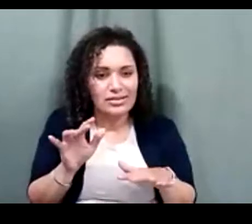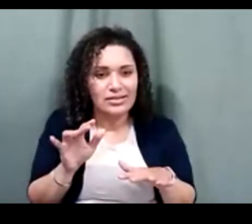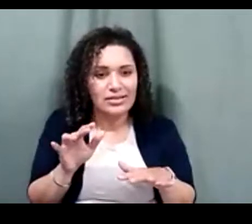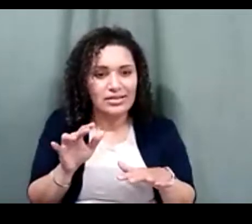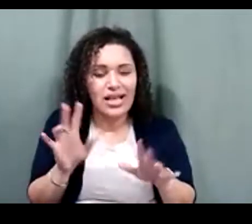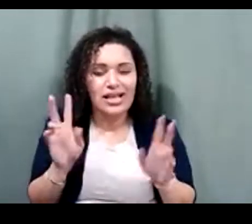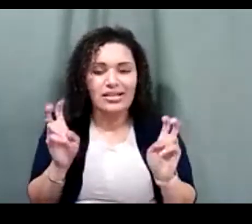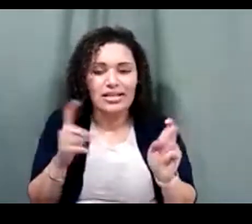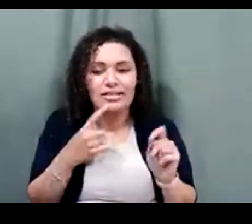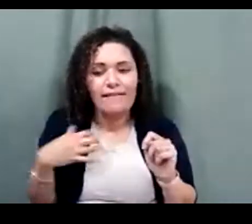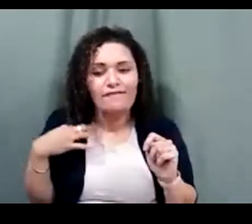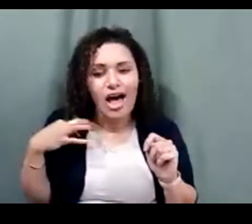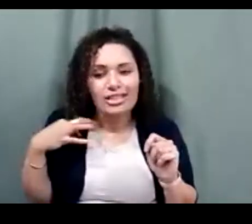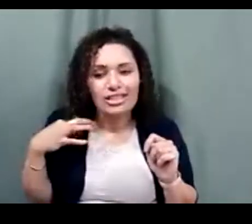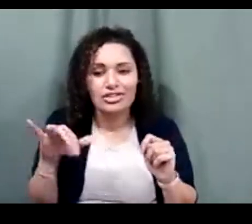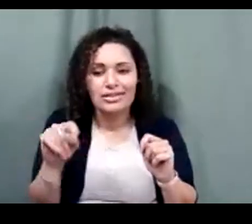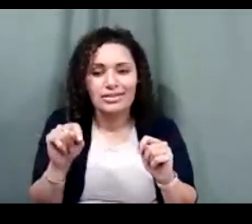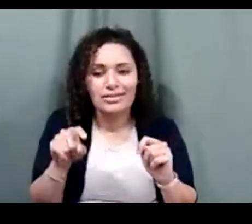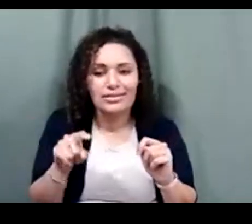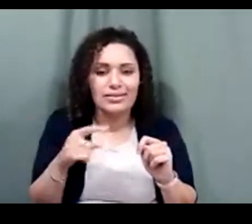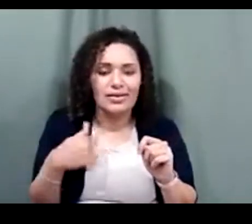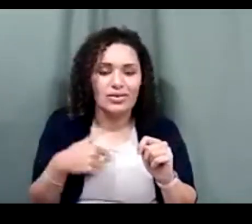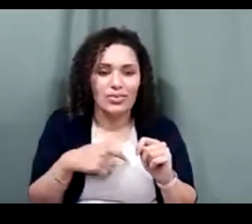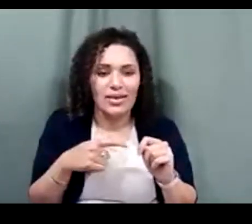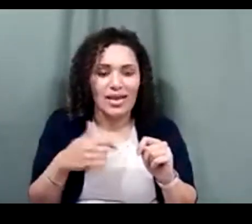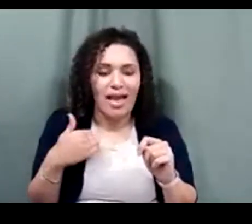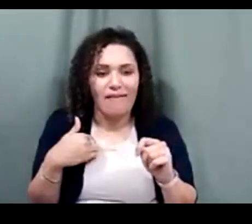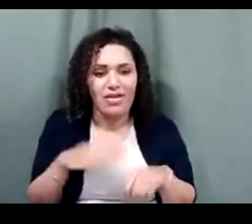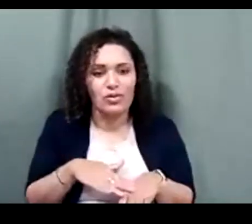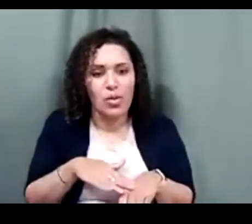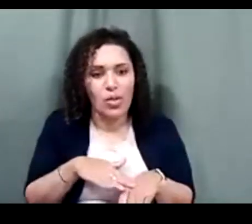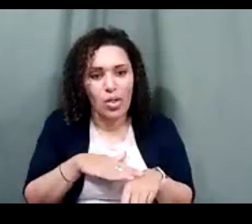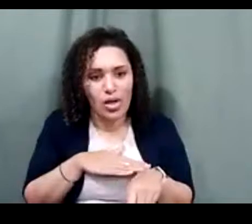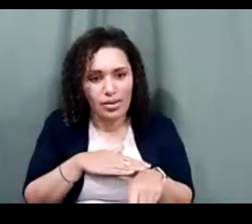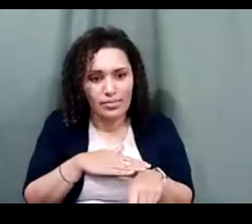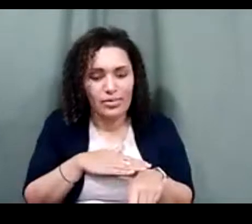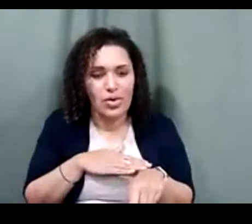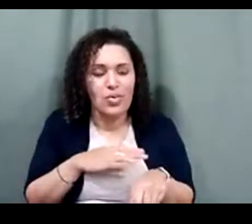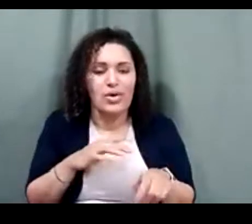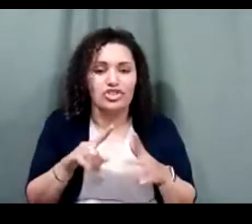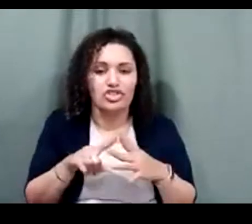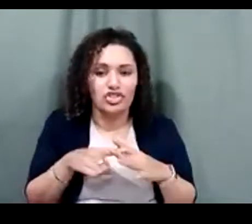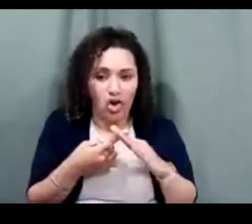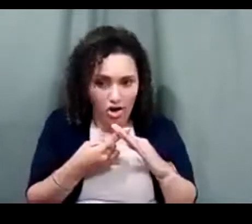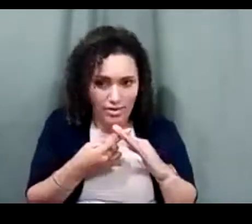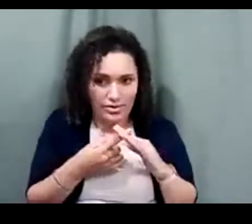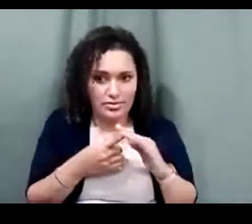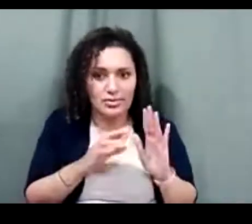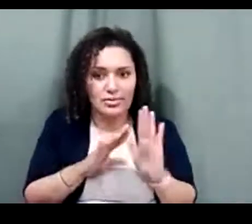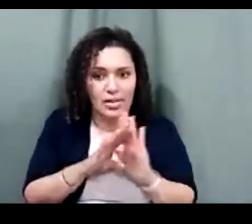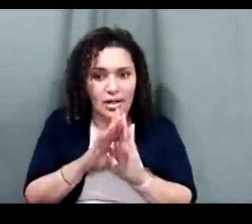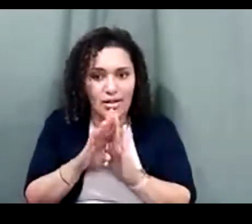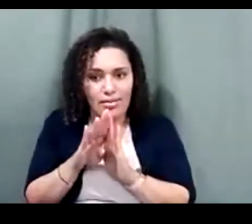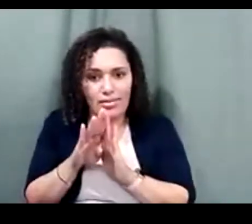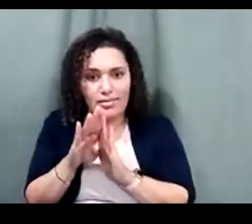let me say. What we always get is a very slow ramp up of fermentation. When you add